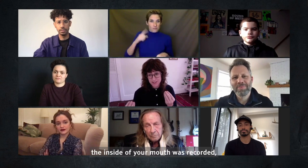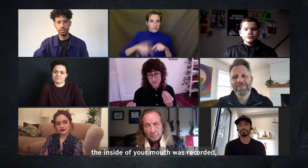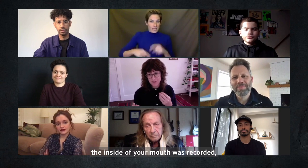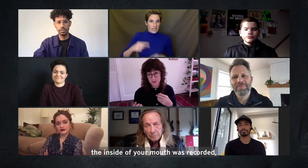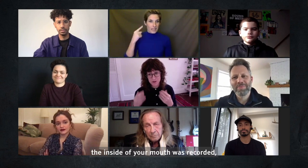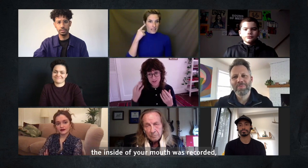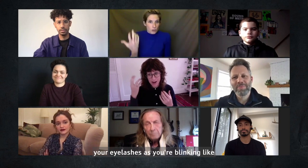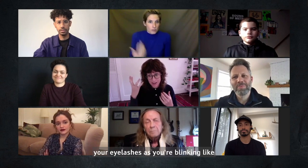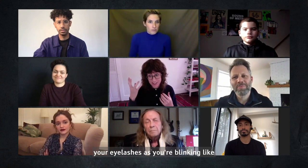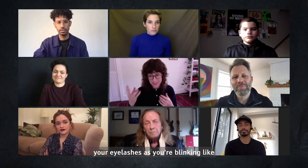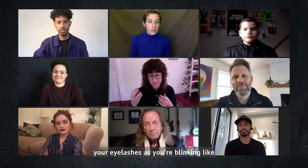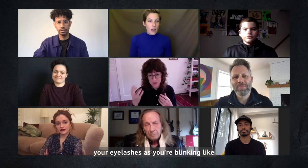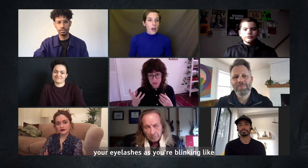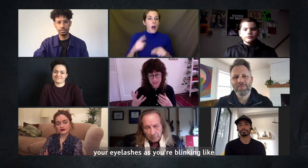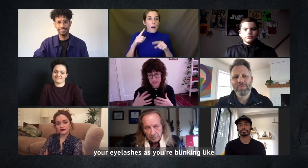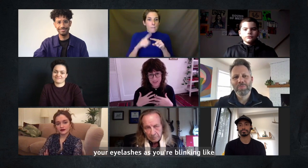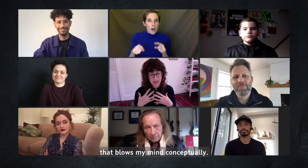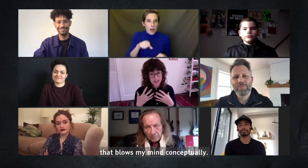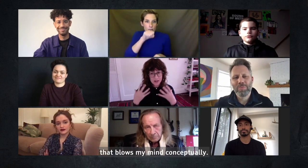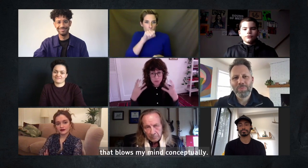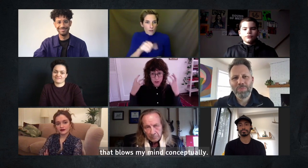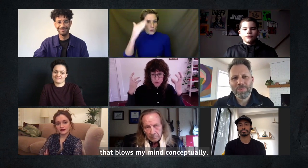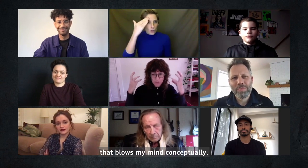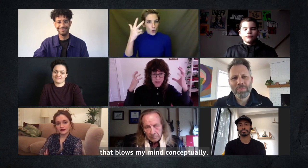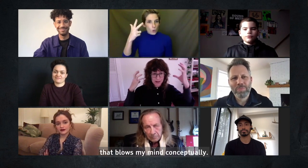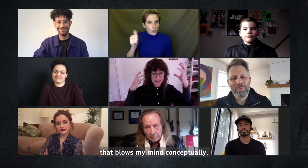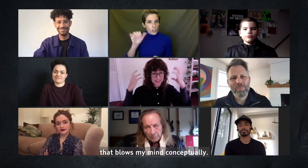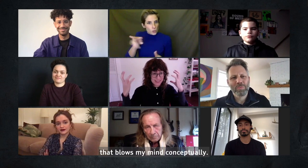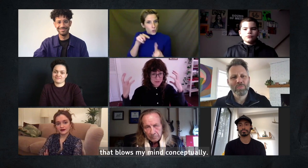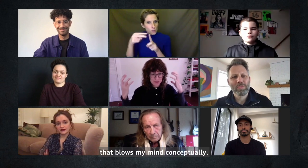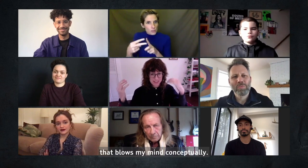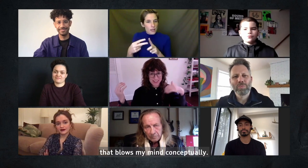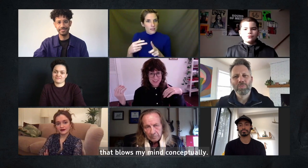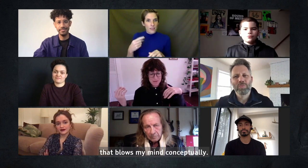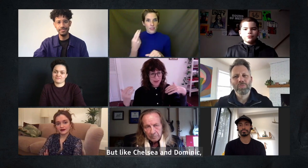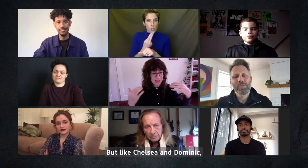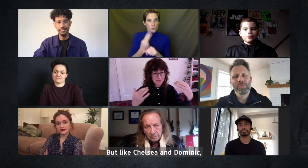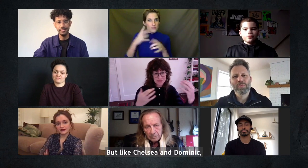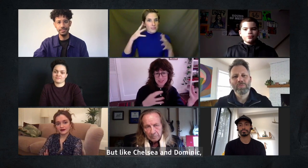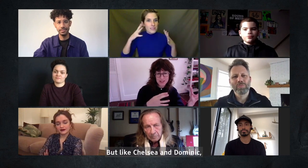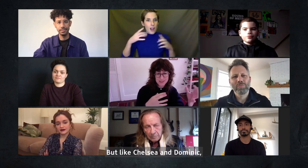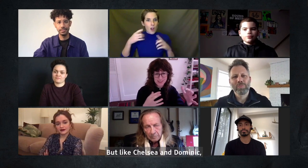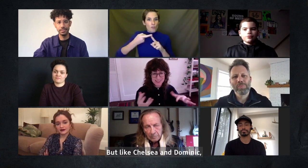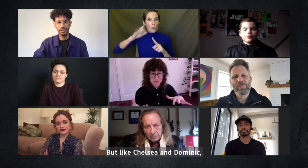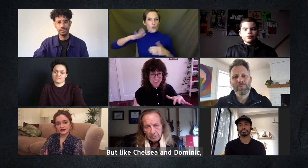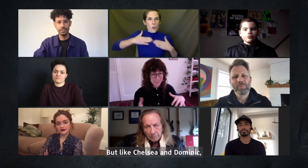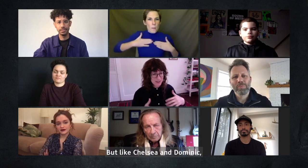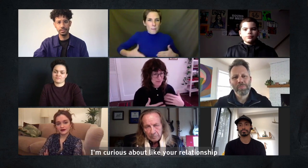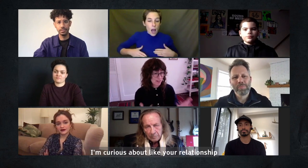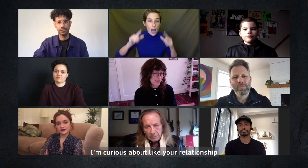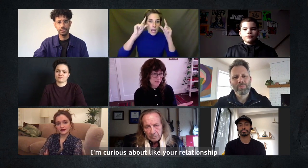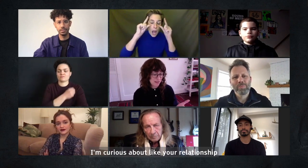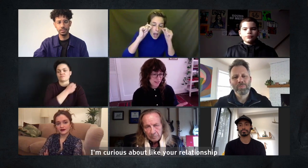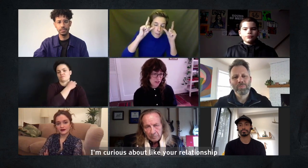mouth, Riz, was recorded, your eyelashes as you're blinking. Like, that blows my mind conceptually. But like Chelsea and Domenico,